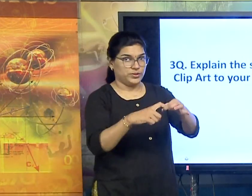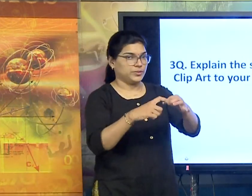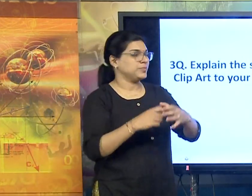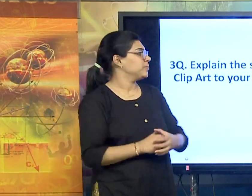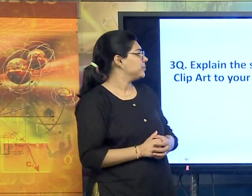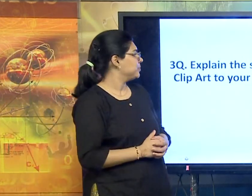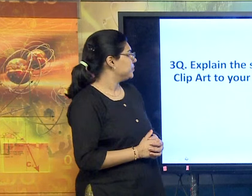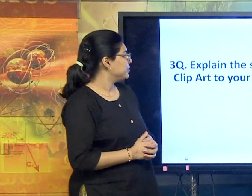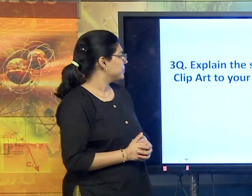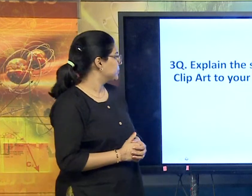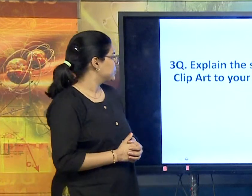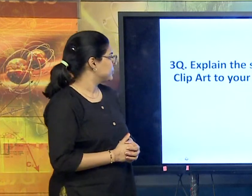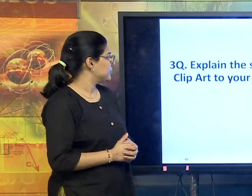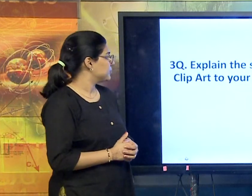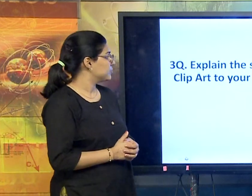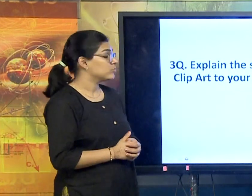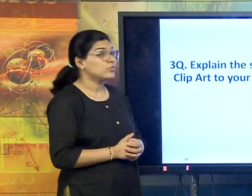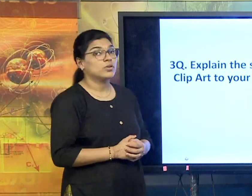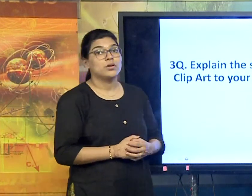This is question number 3.